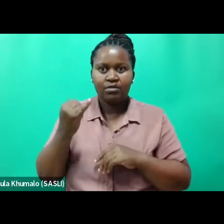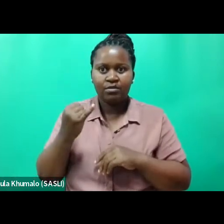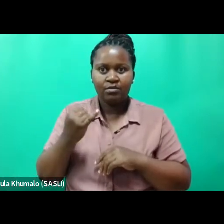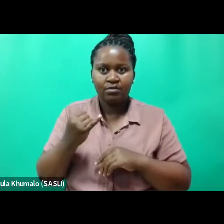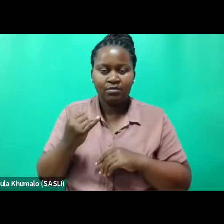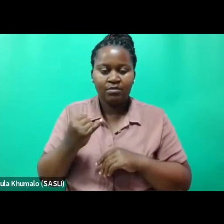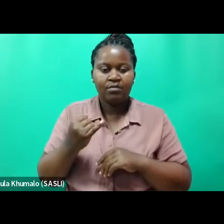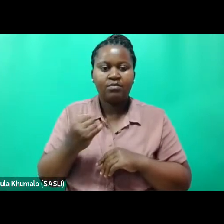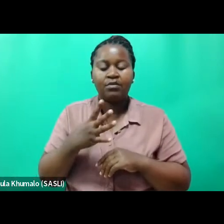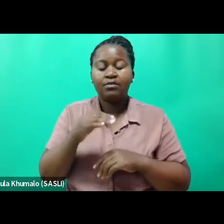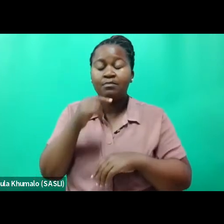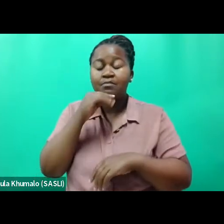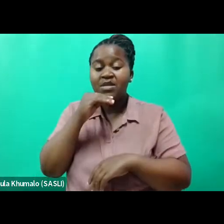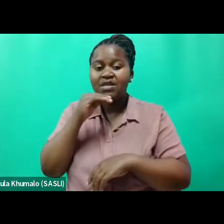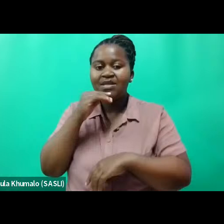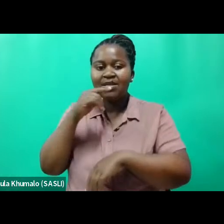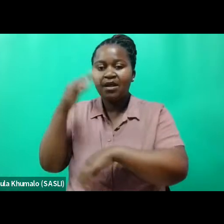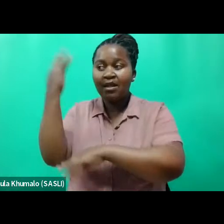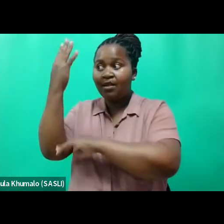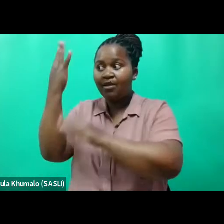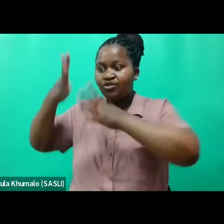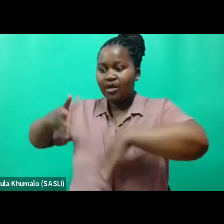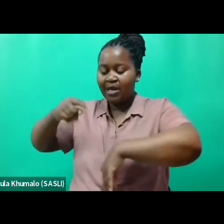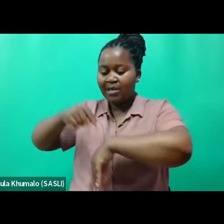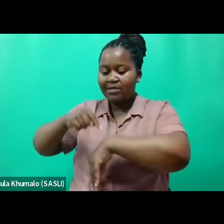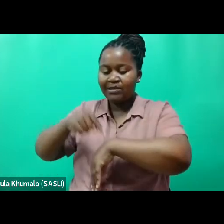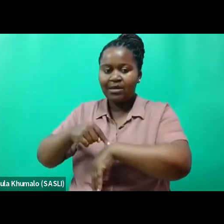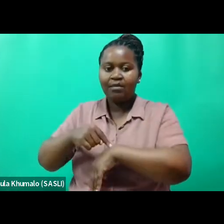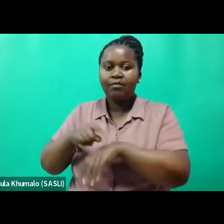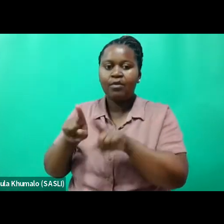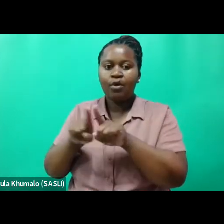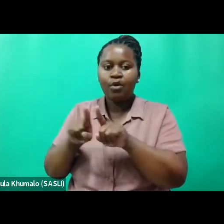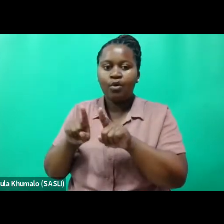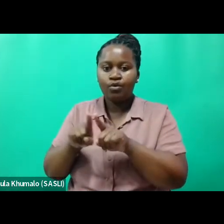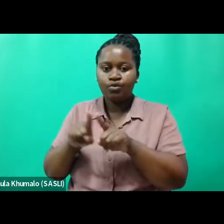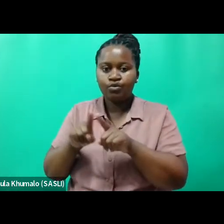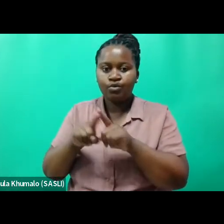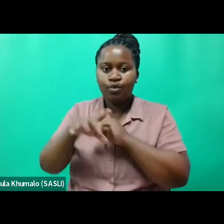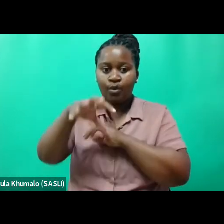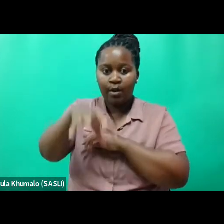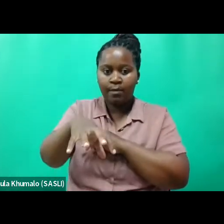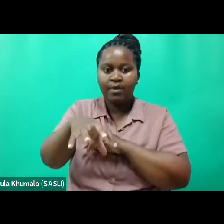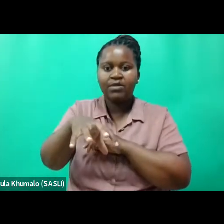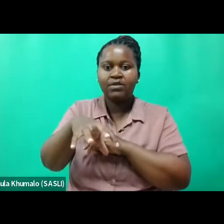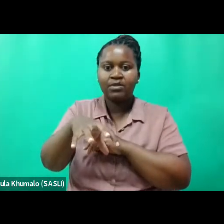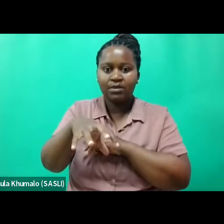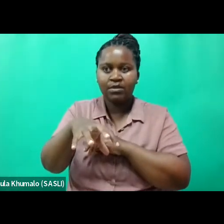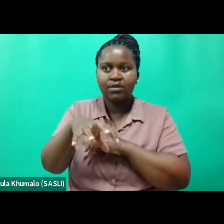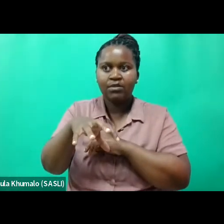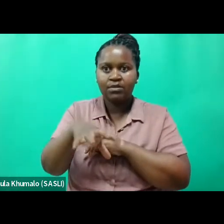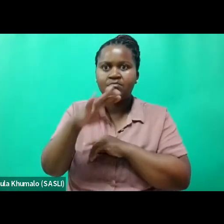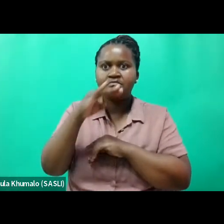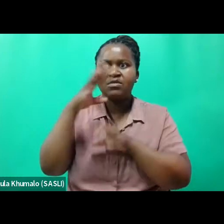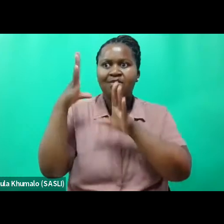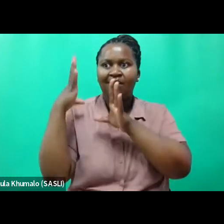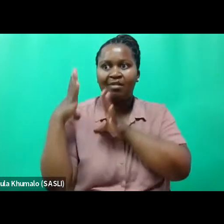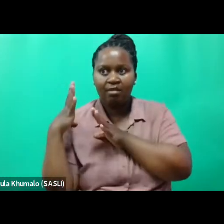lectures themselves. And then, of course, on campus, if the stimulus was overwhelming as